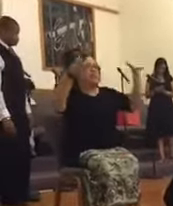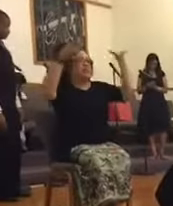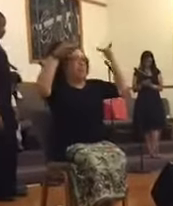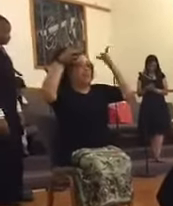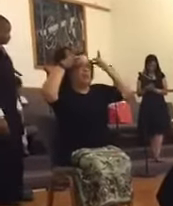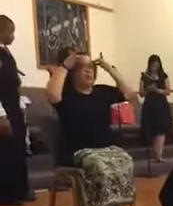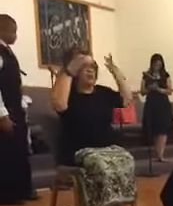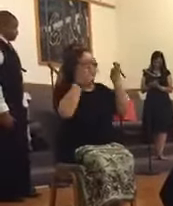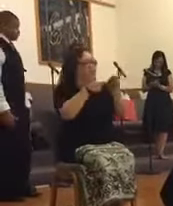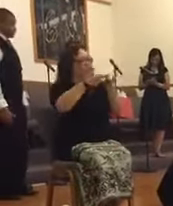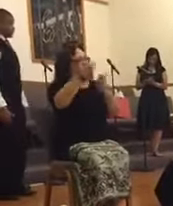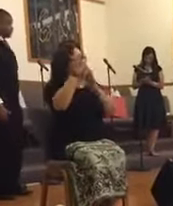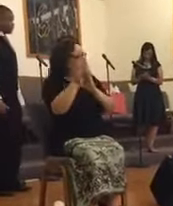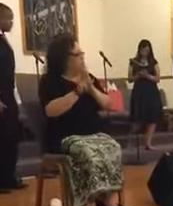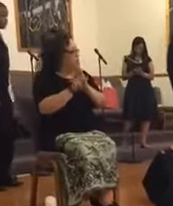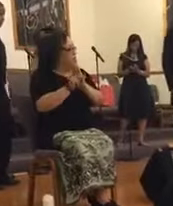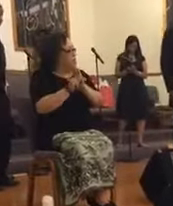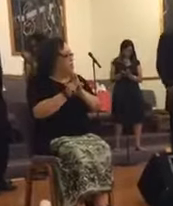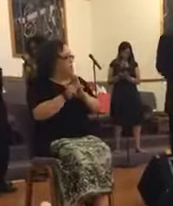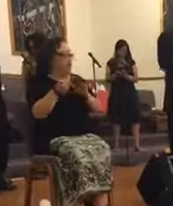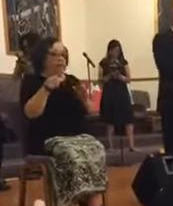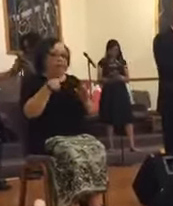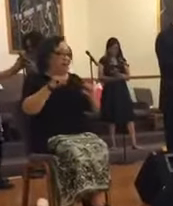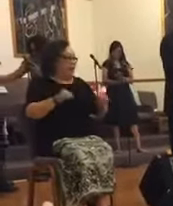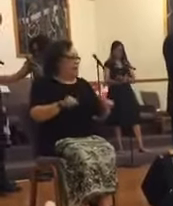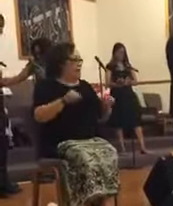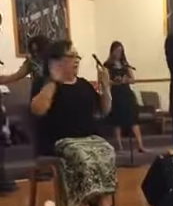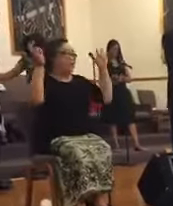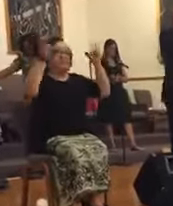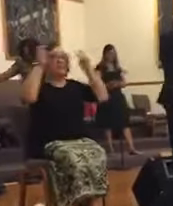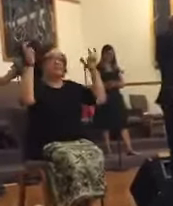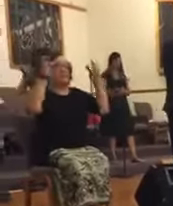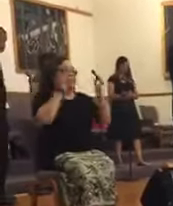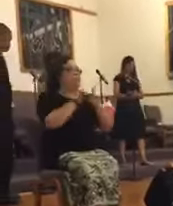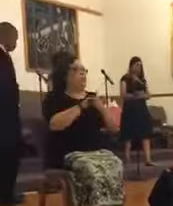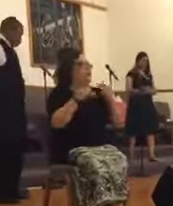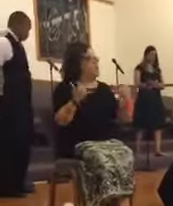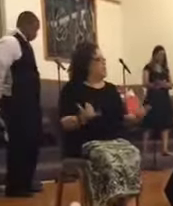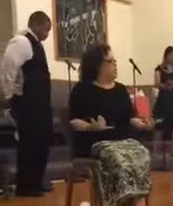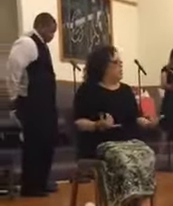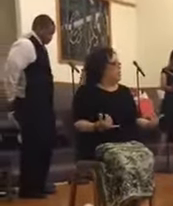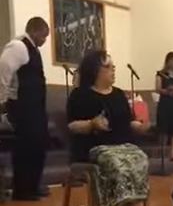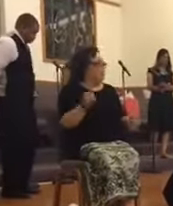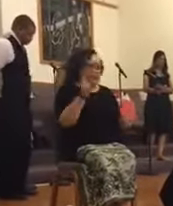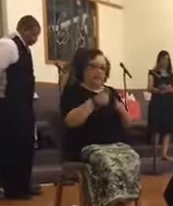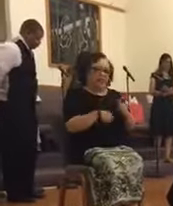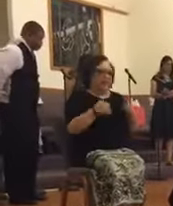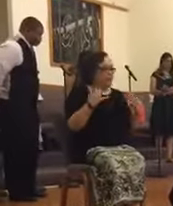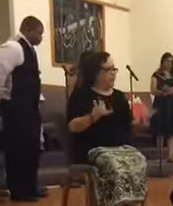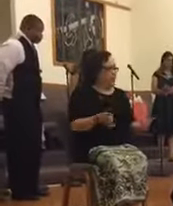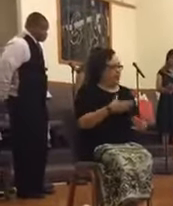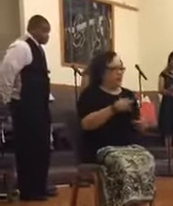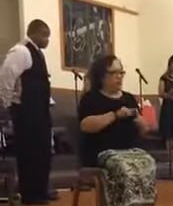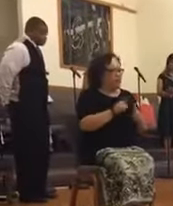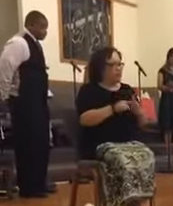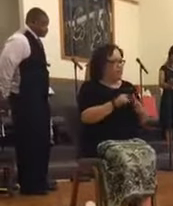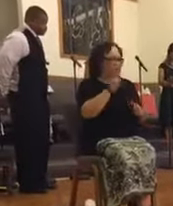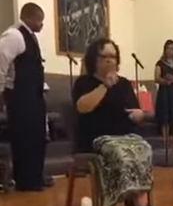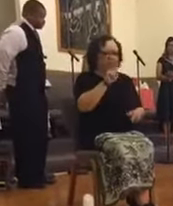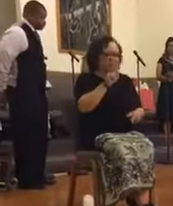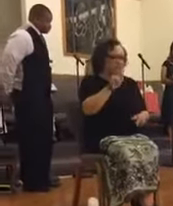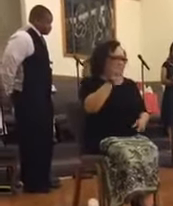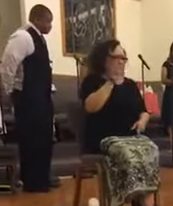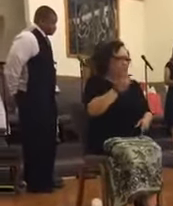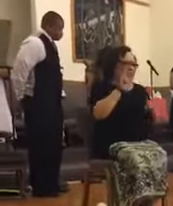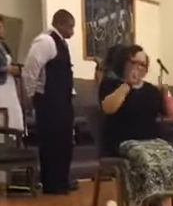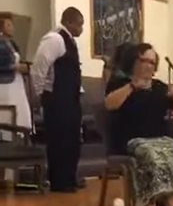can celebrate that now. Is it God all right? Every now and then, yeah. You got to fast forward. Yes.